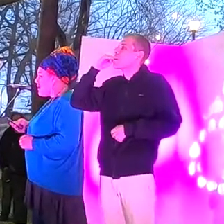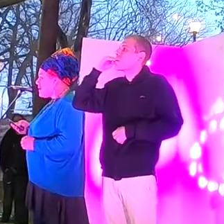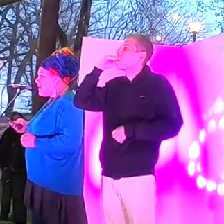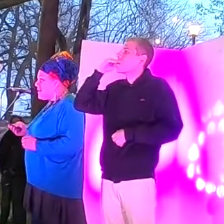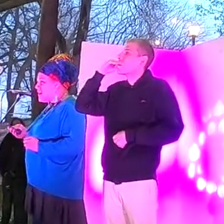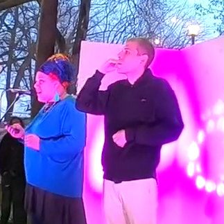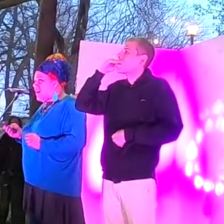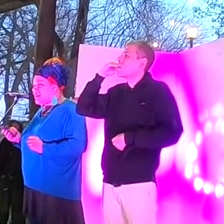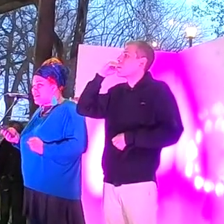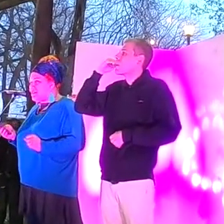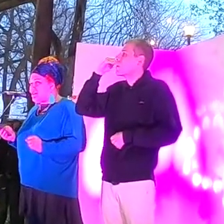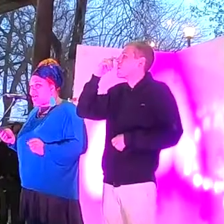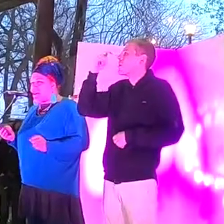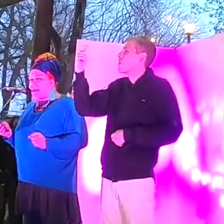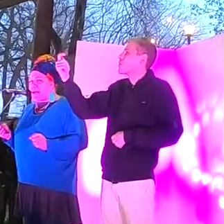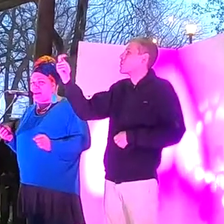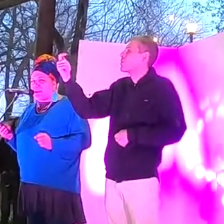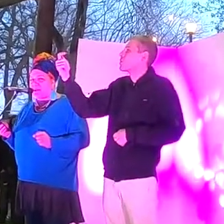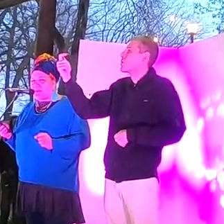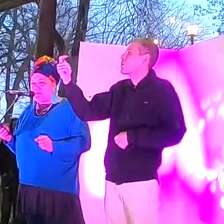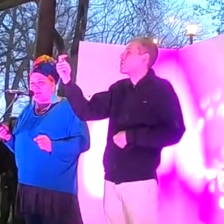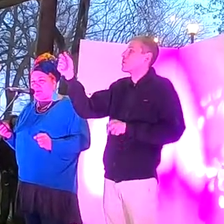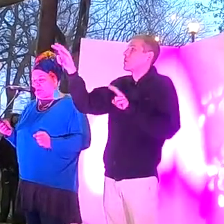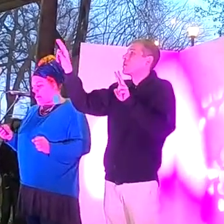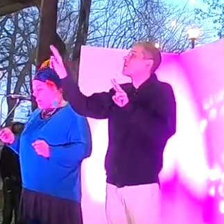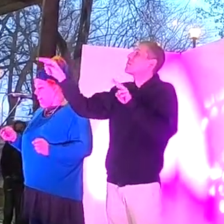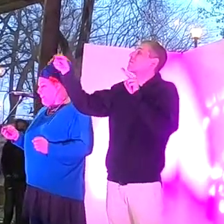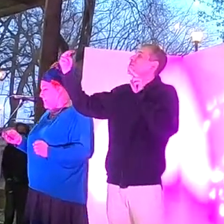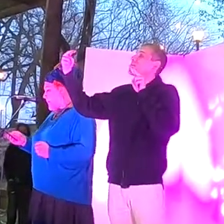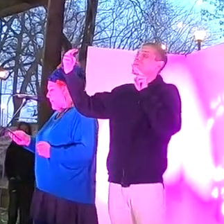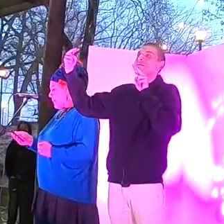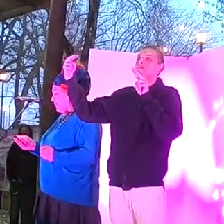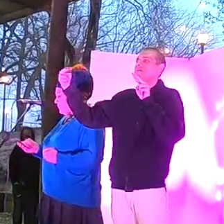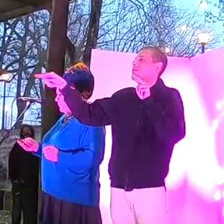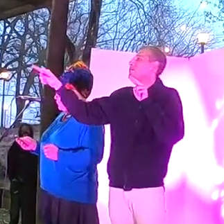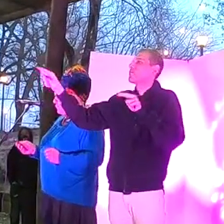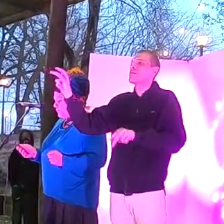go. She does not look back.